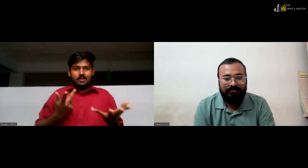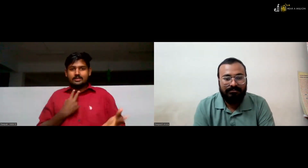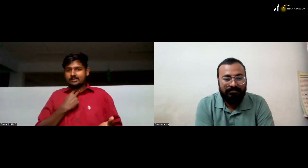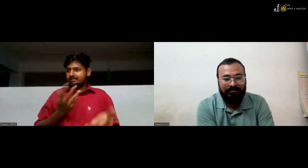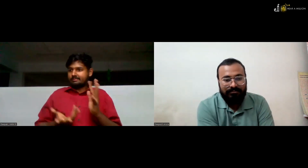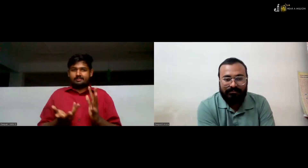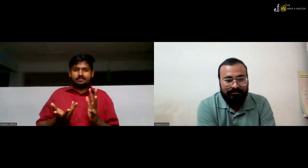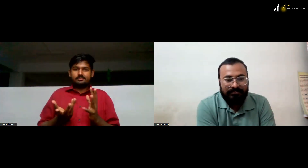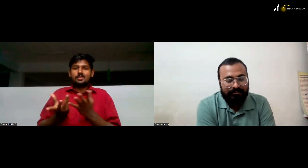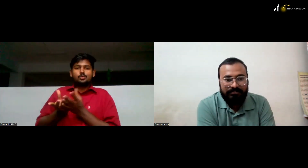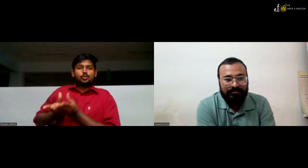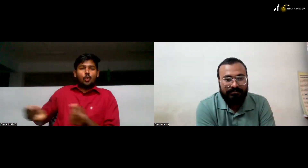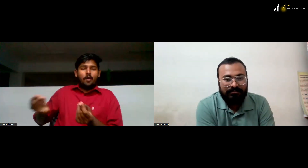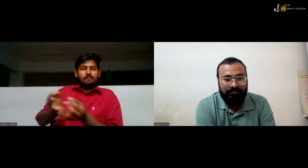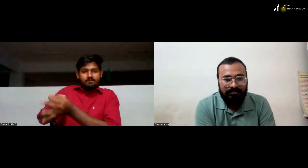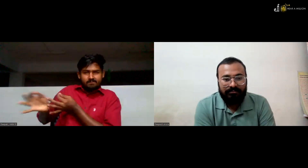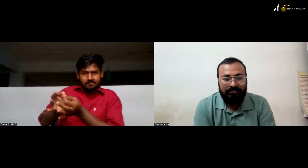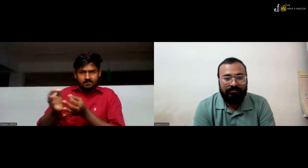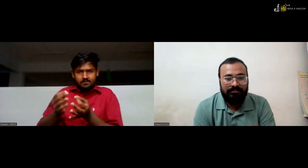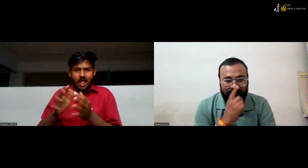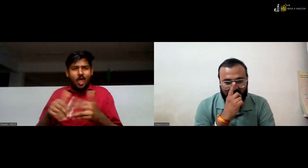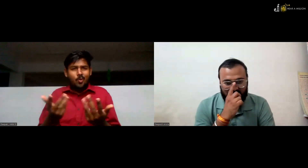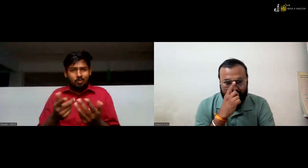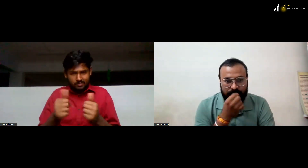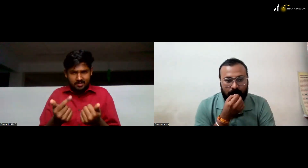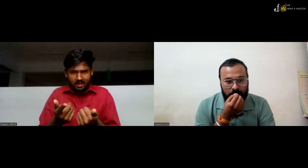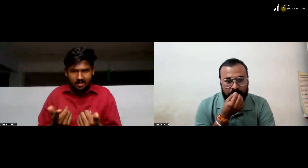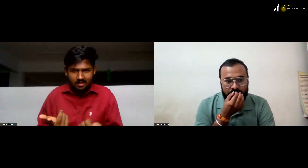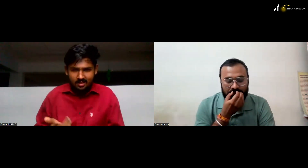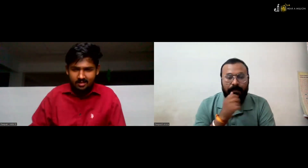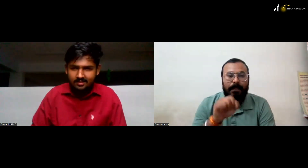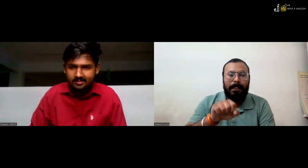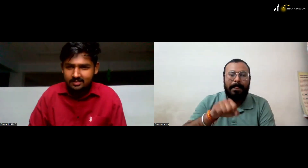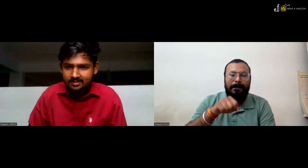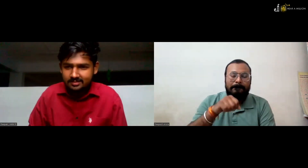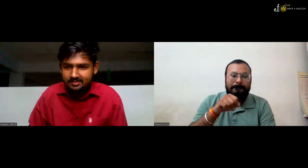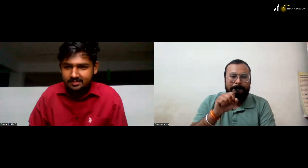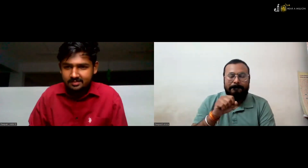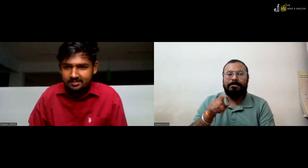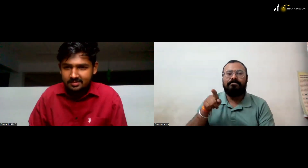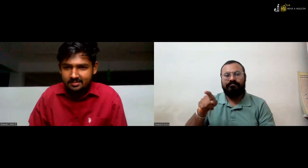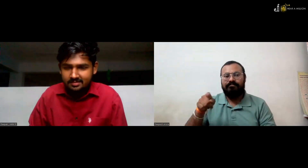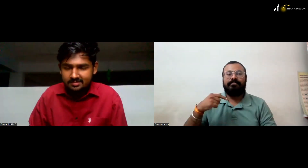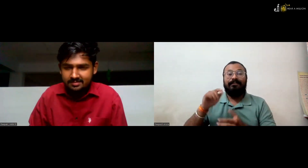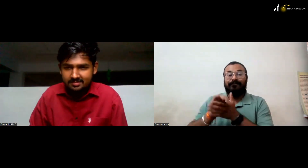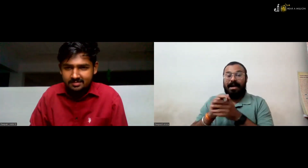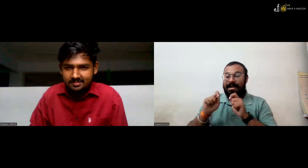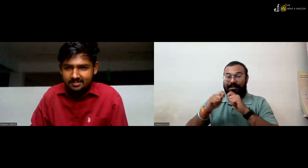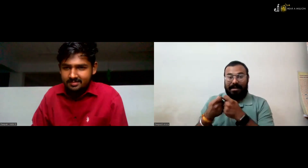there may be some deliberations between you that people are not agreeing on a common point.